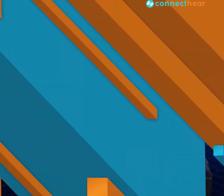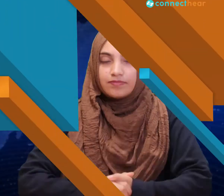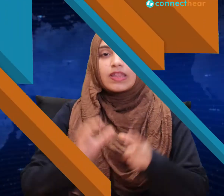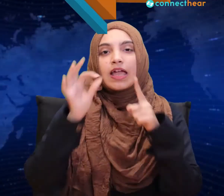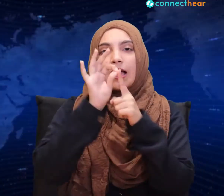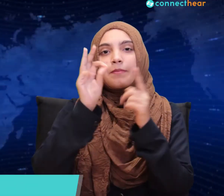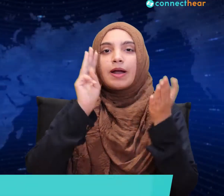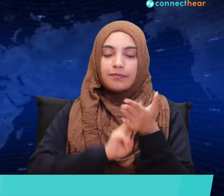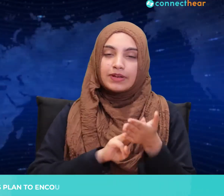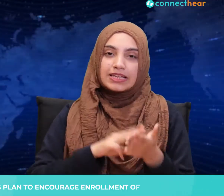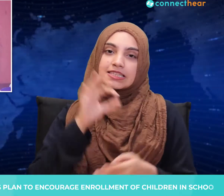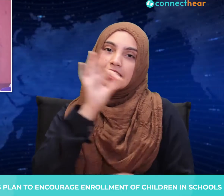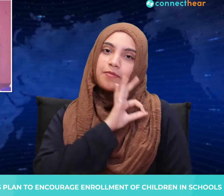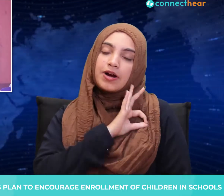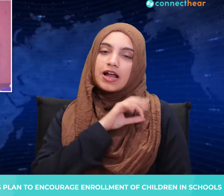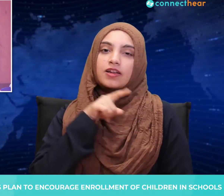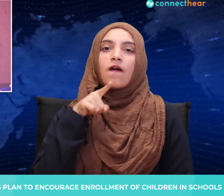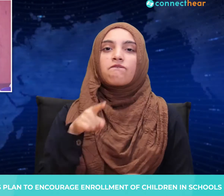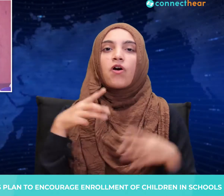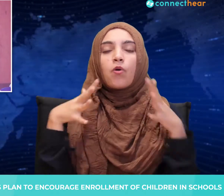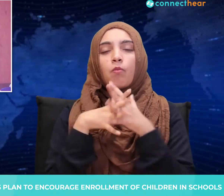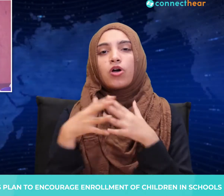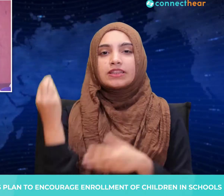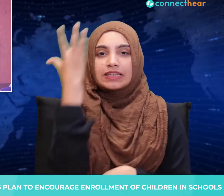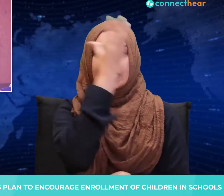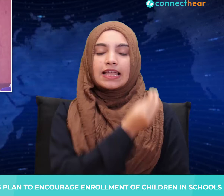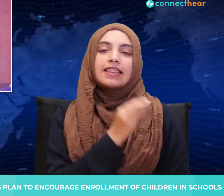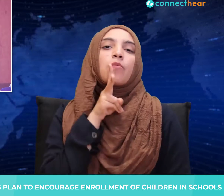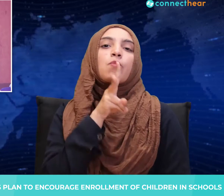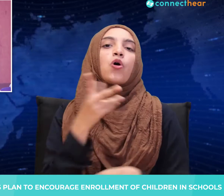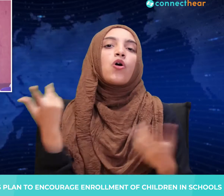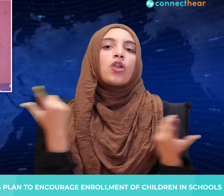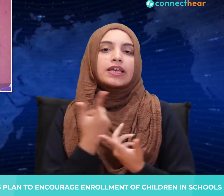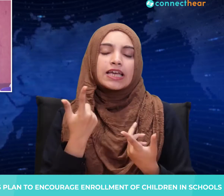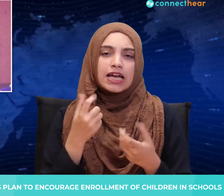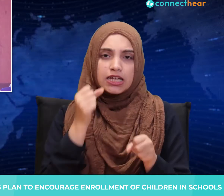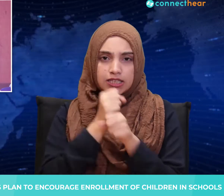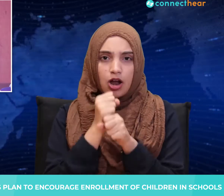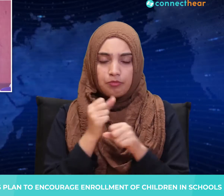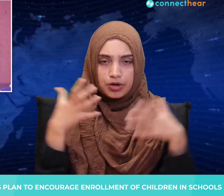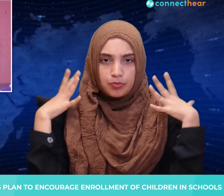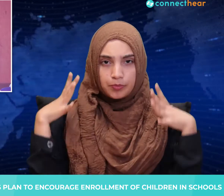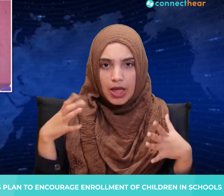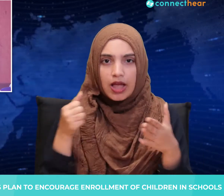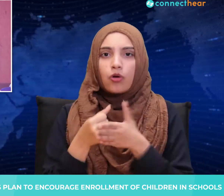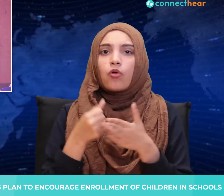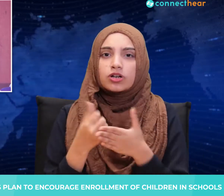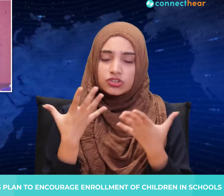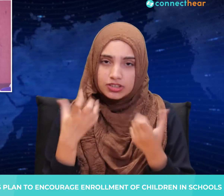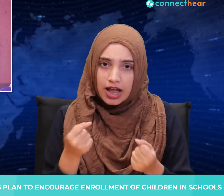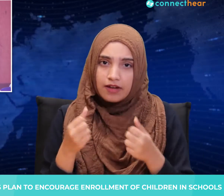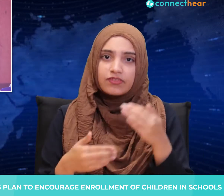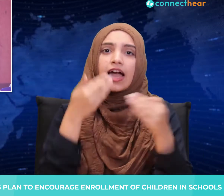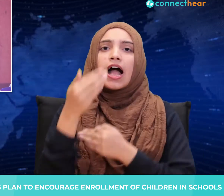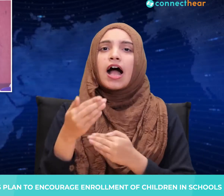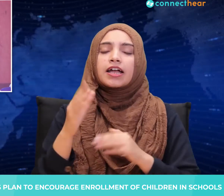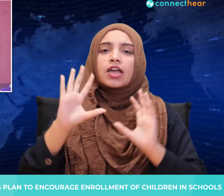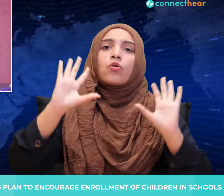Prime Minister Imran Khan on Wednesday said the government was making efforts to ensure the